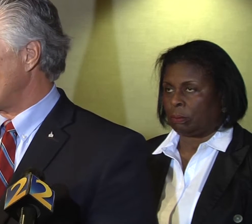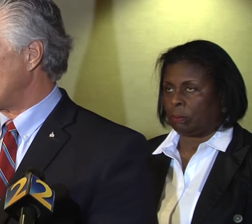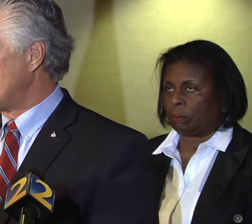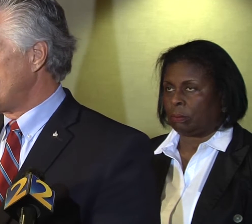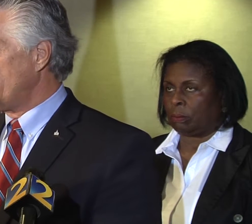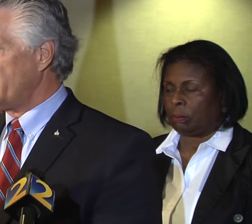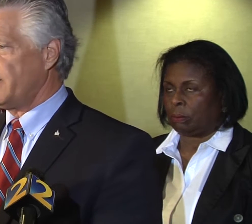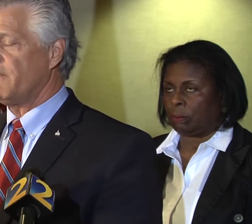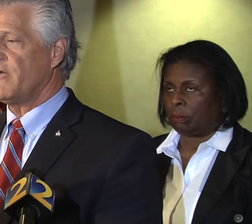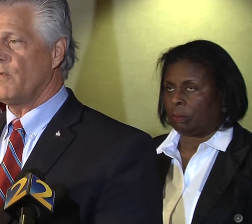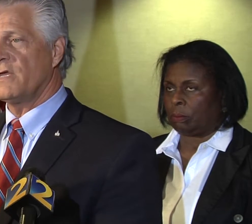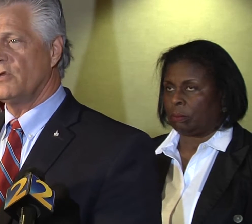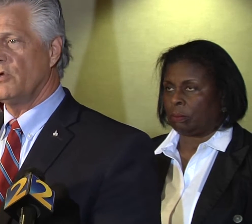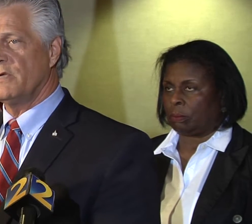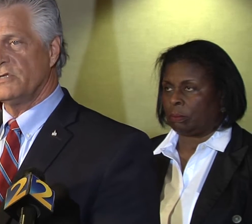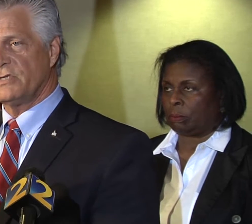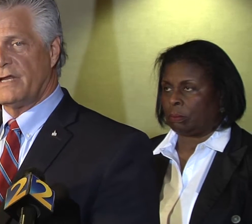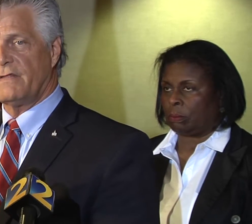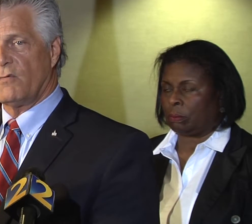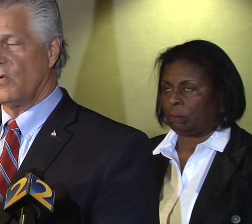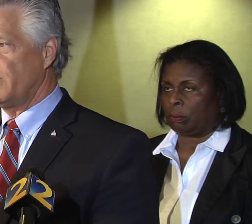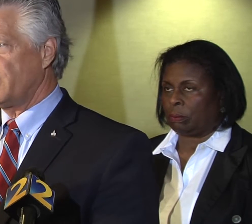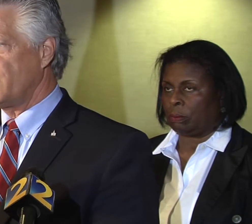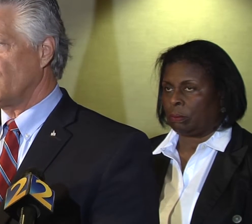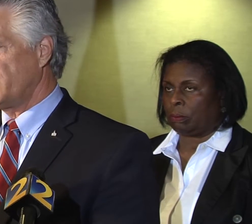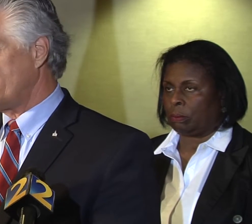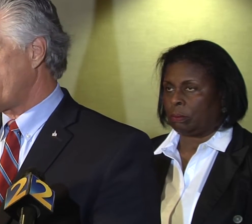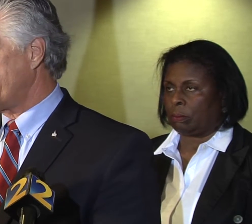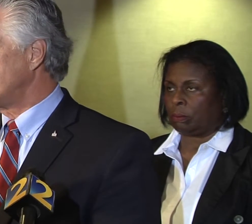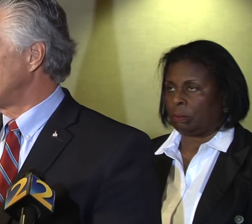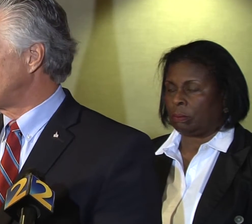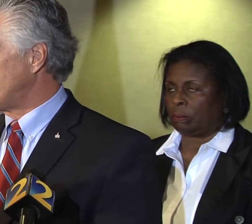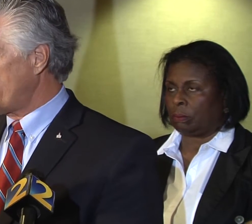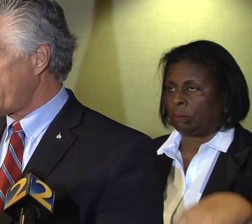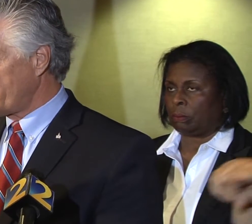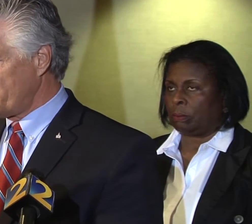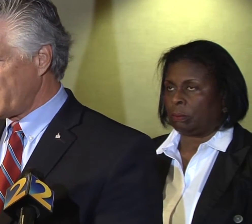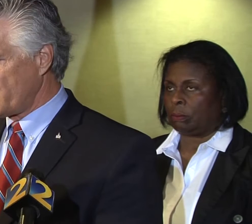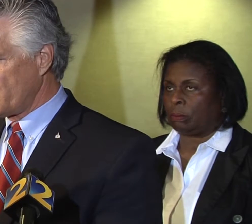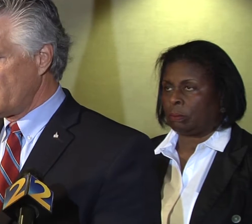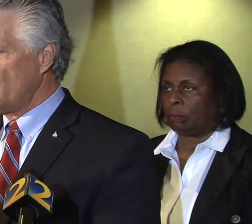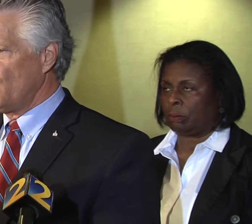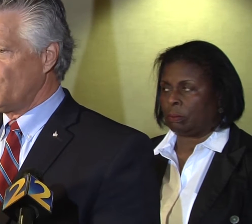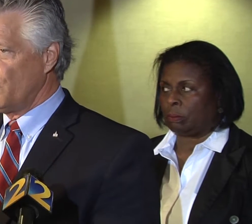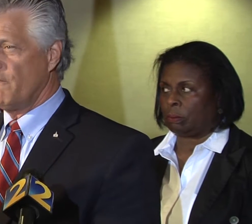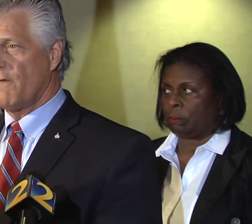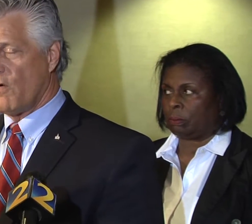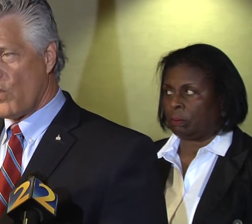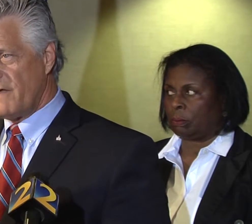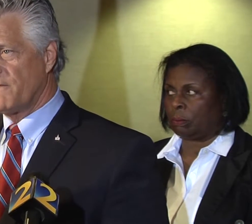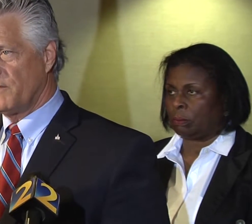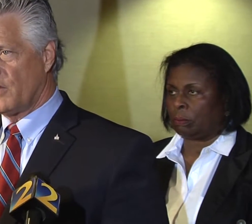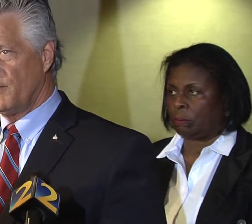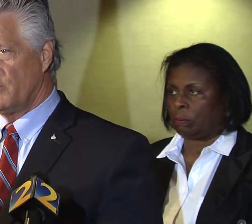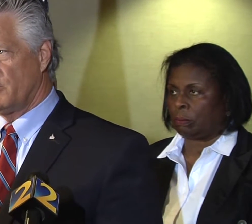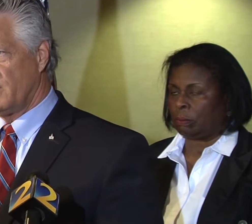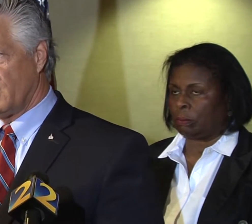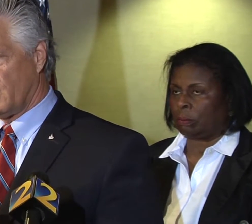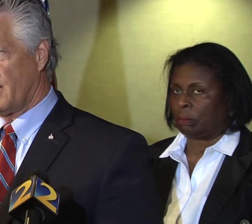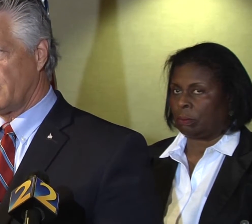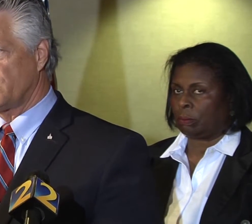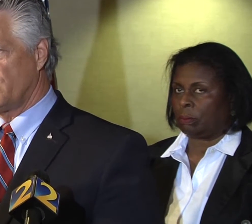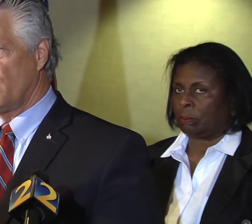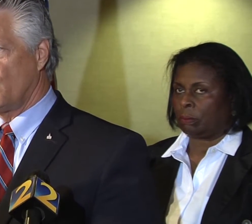us so well, and anything we can do at the city that will enable anybody to have a better move away from the